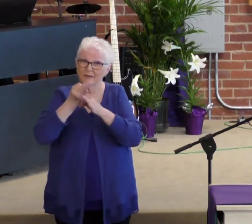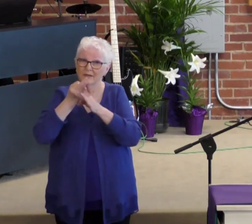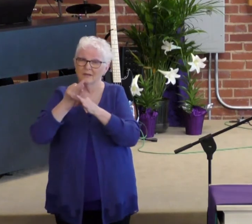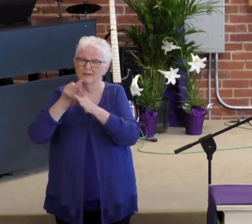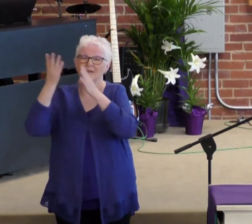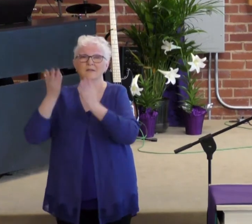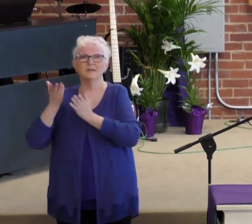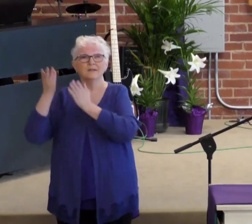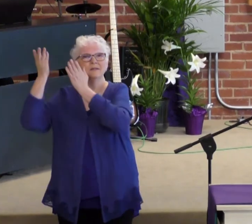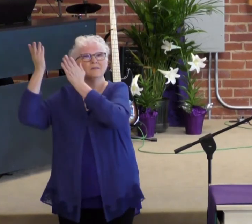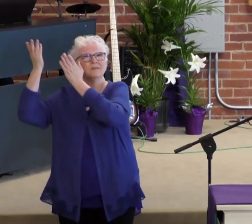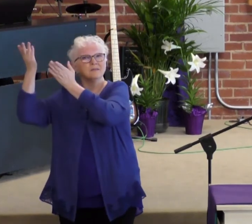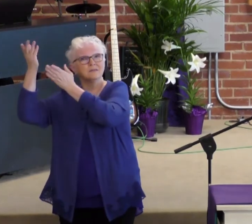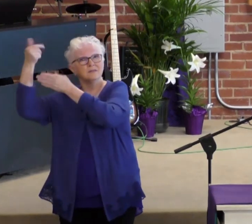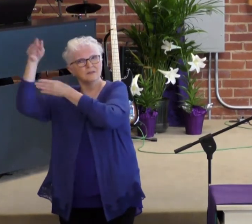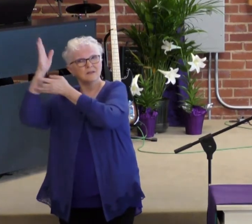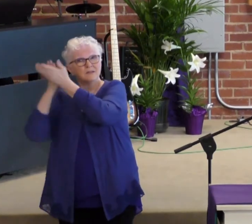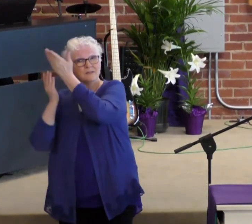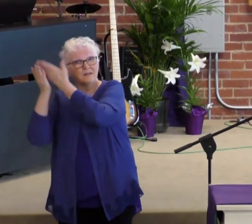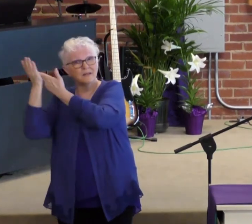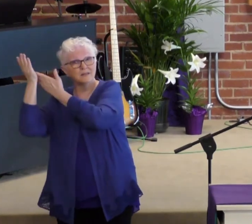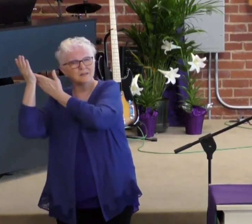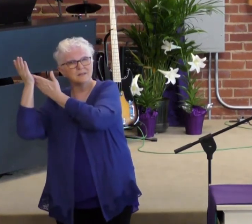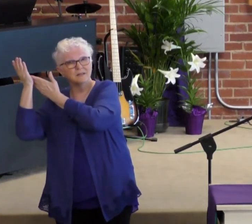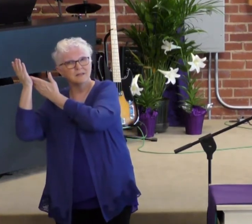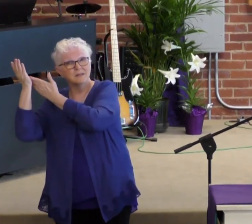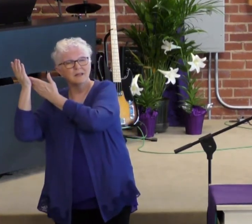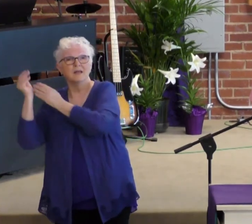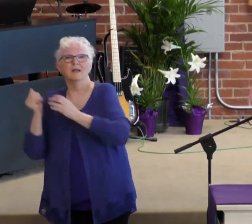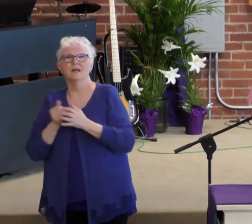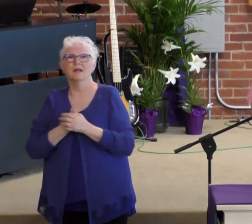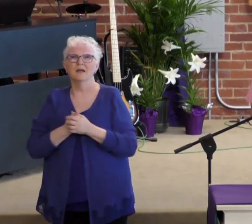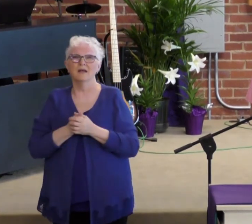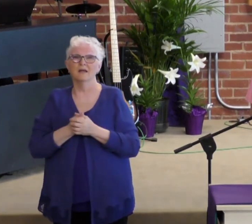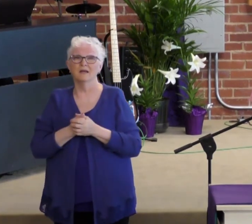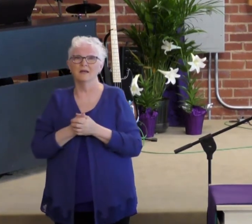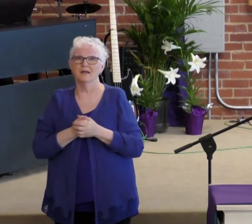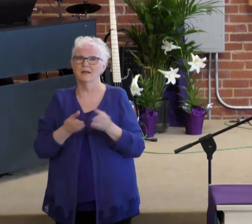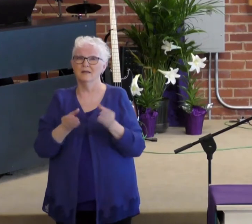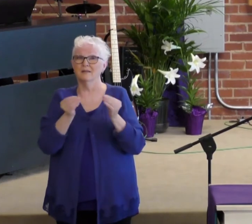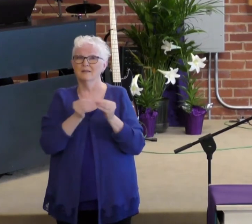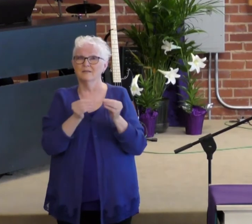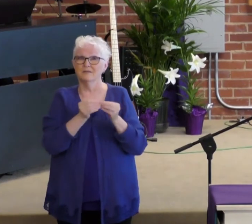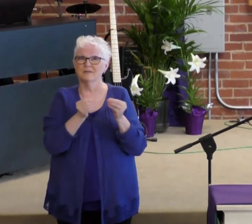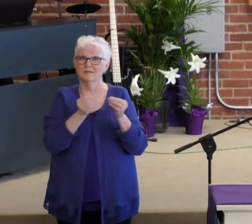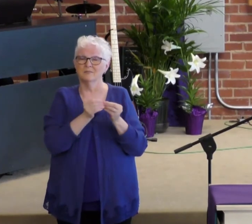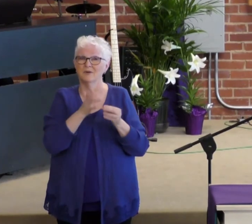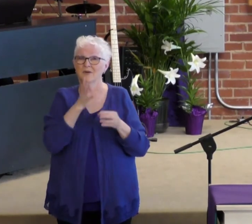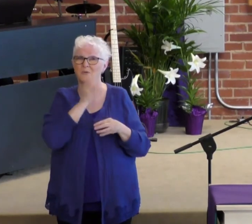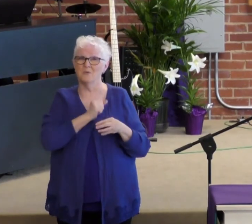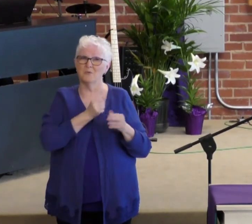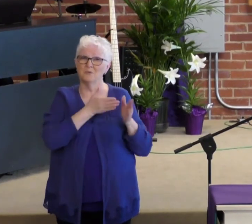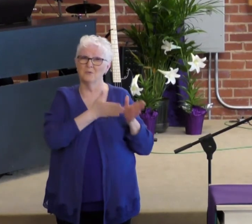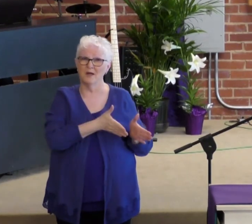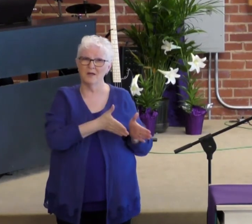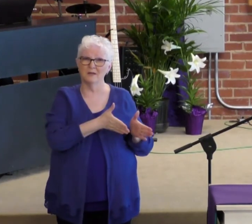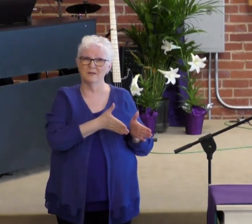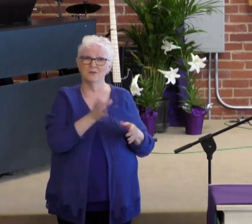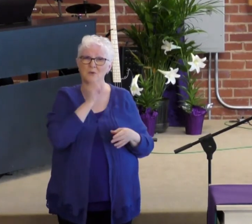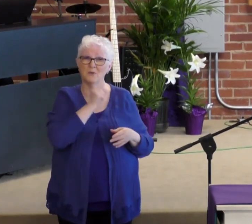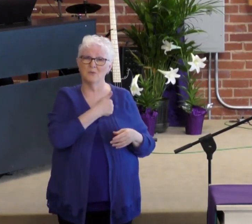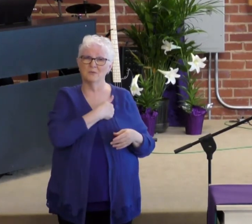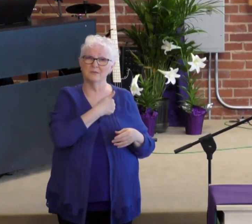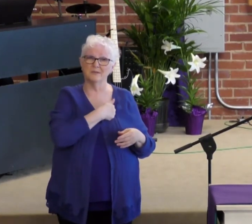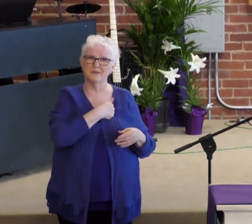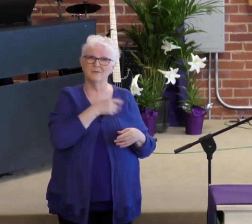Lord and shed off just a little bit more of our old ways,